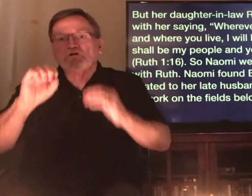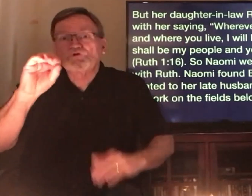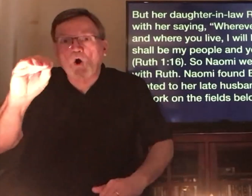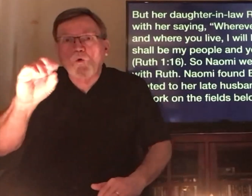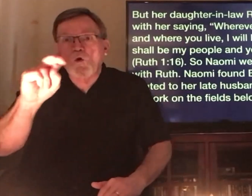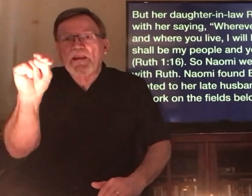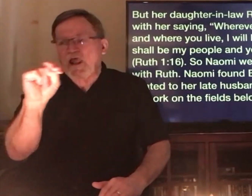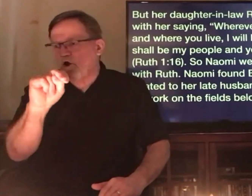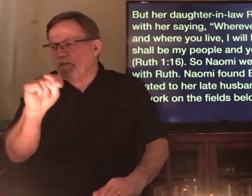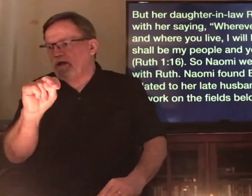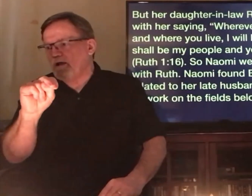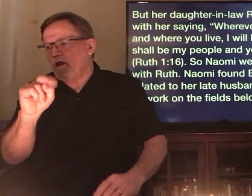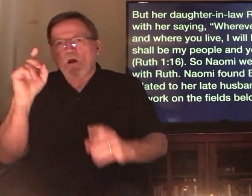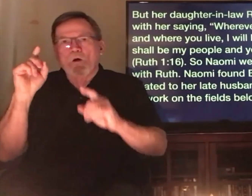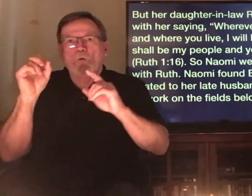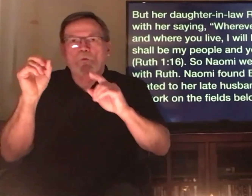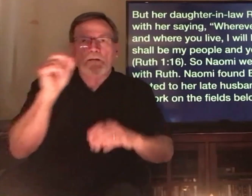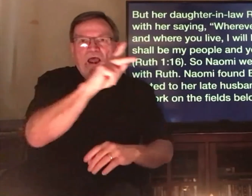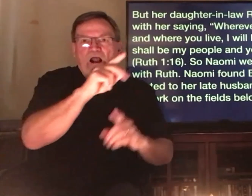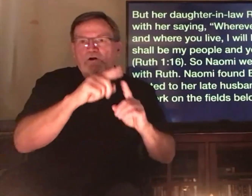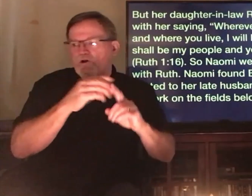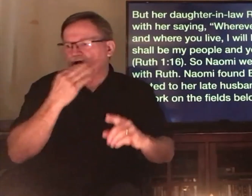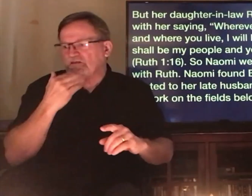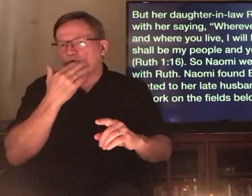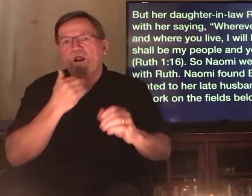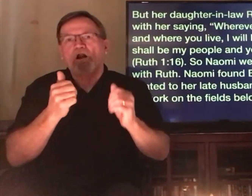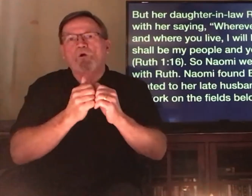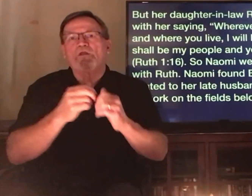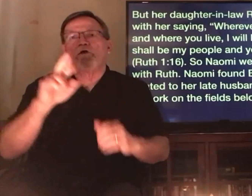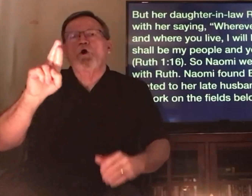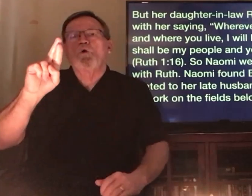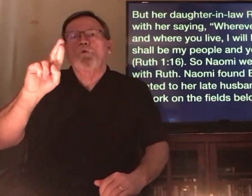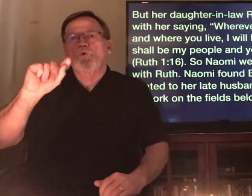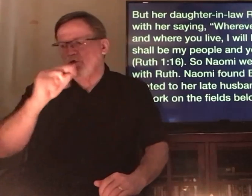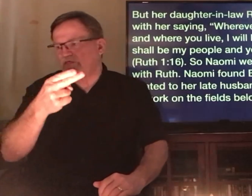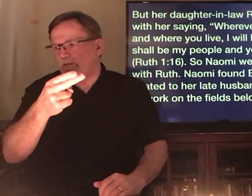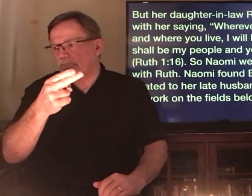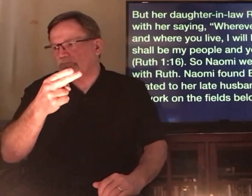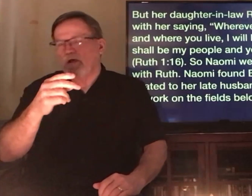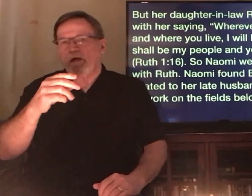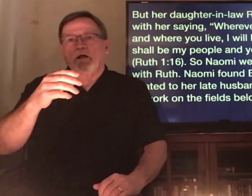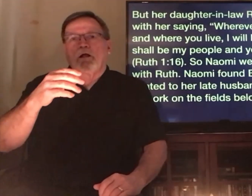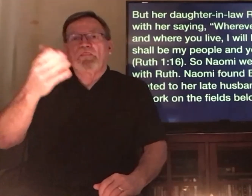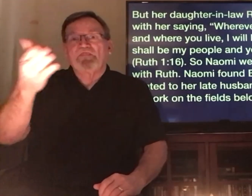of Ruth. Beautiful story. To make the story short,